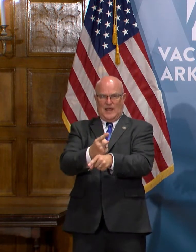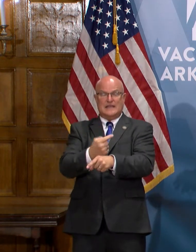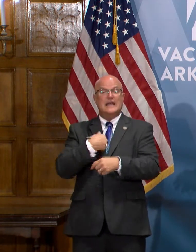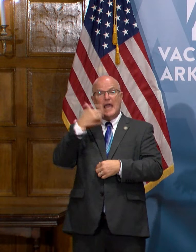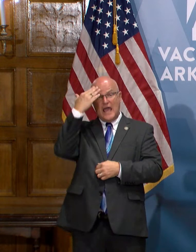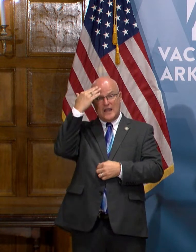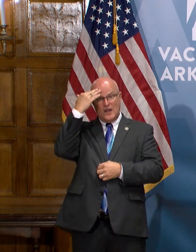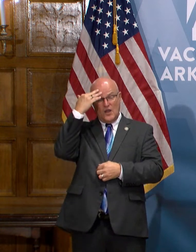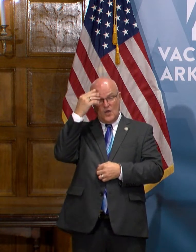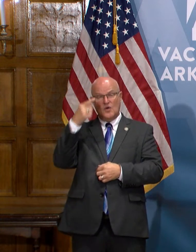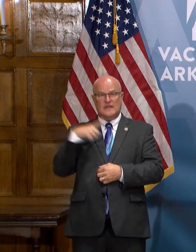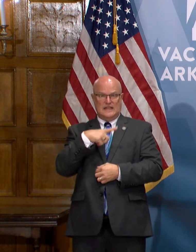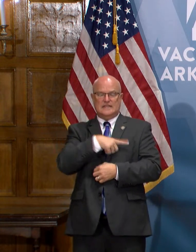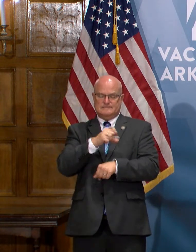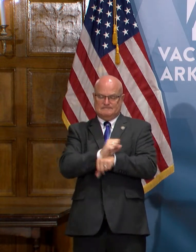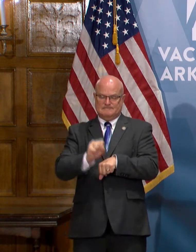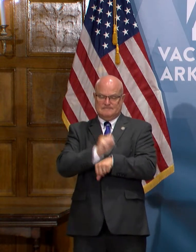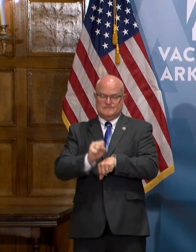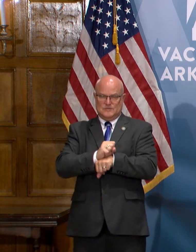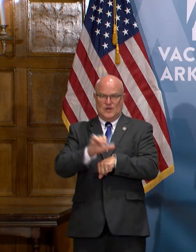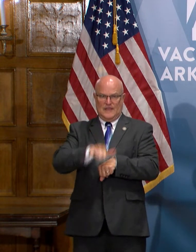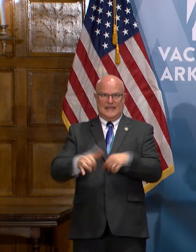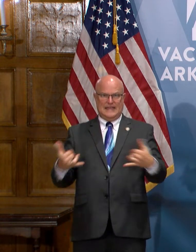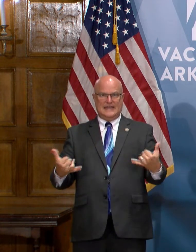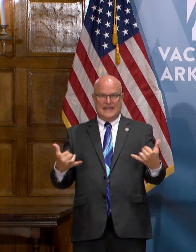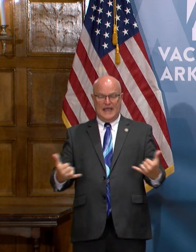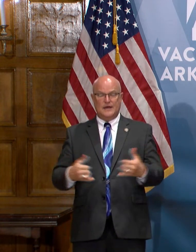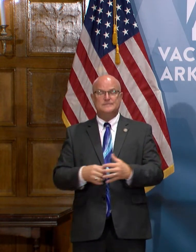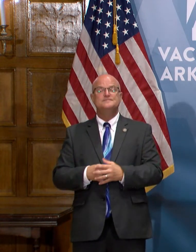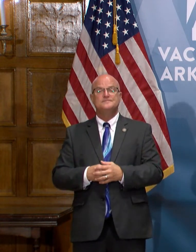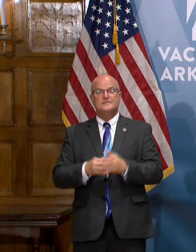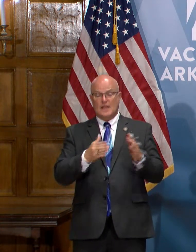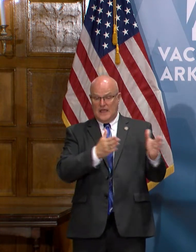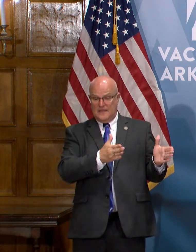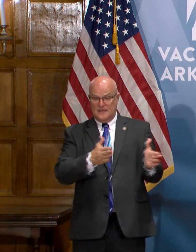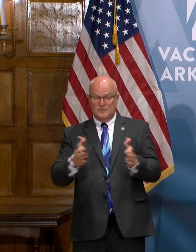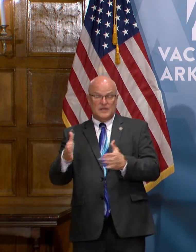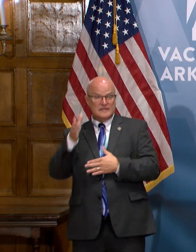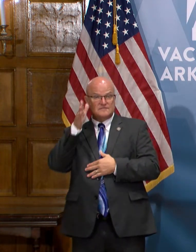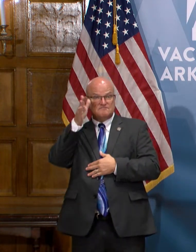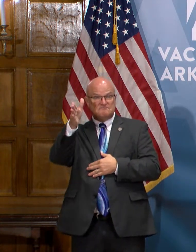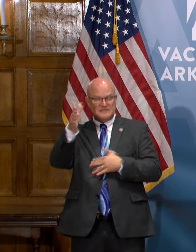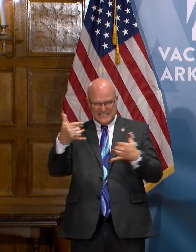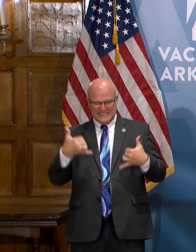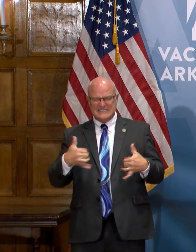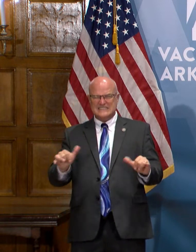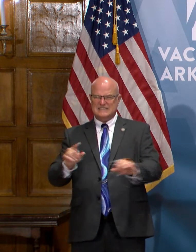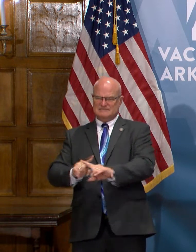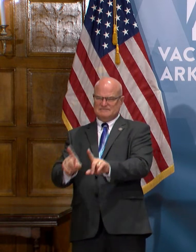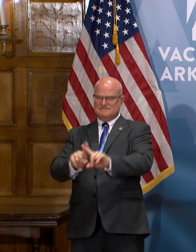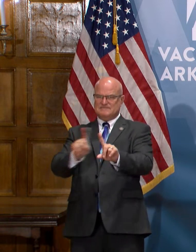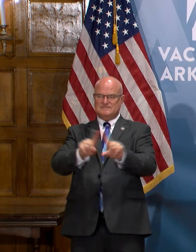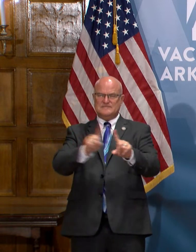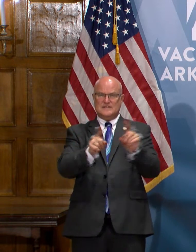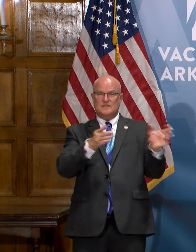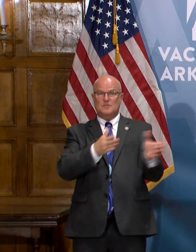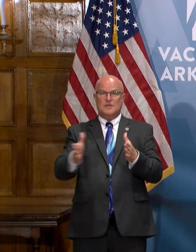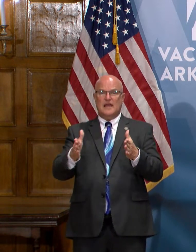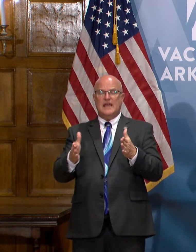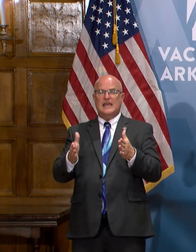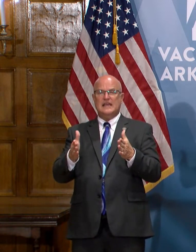know they are doing that. In terms of the plans, obviously there's still a number of different plans